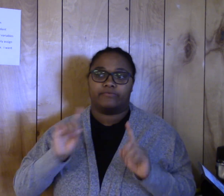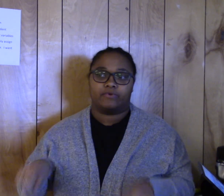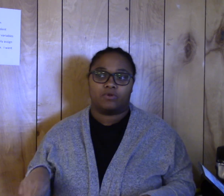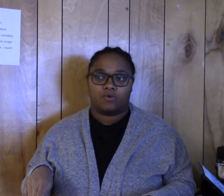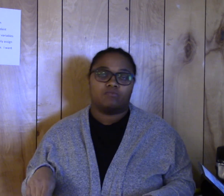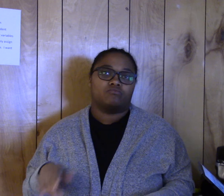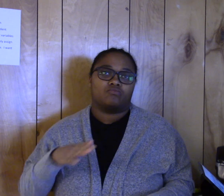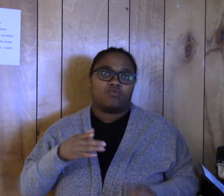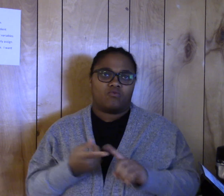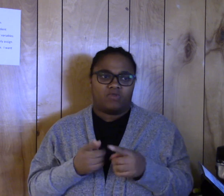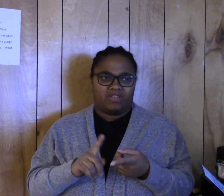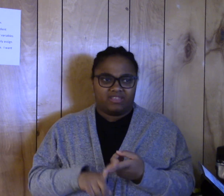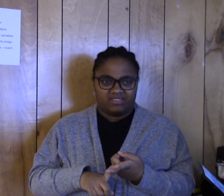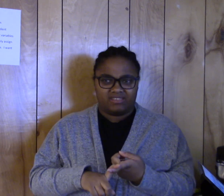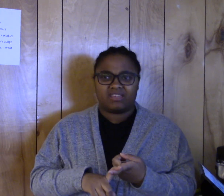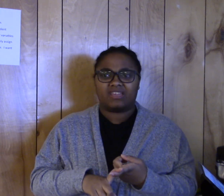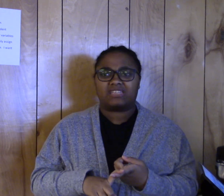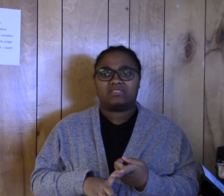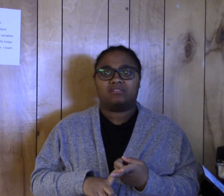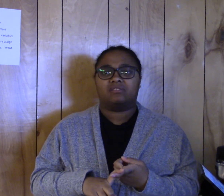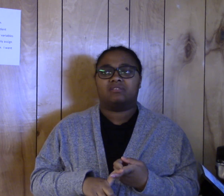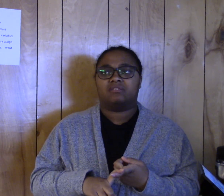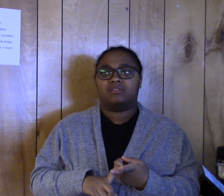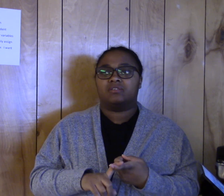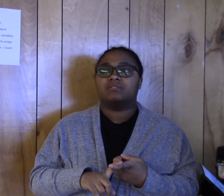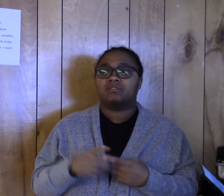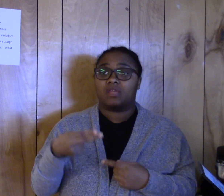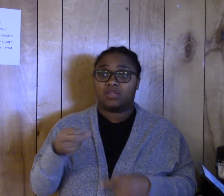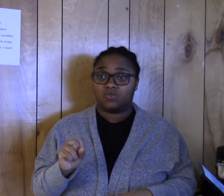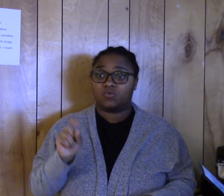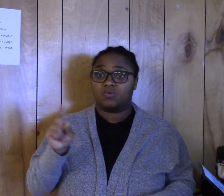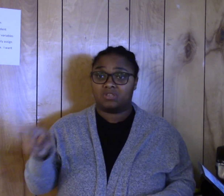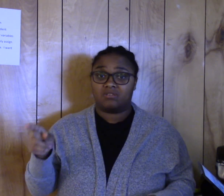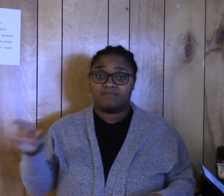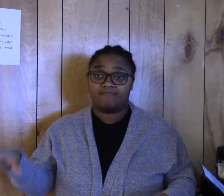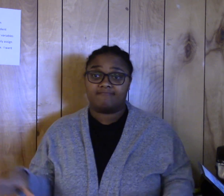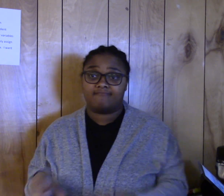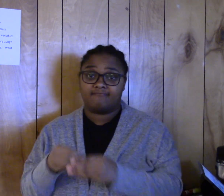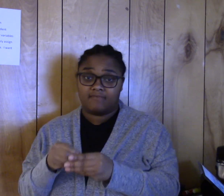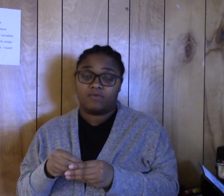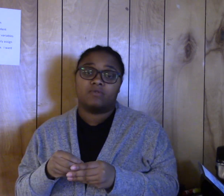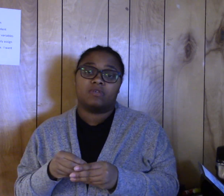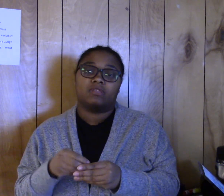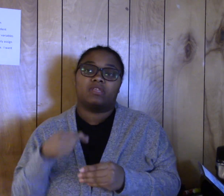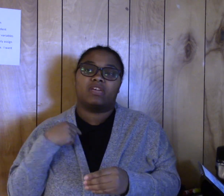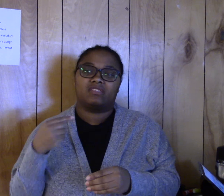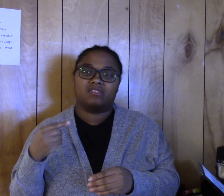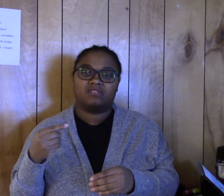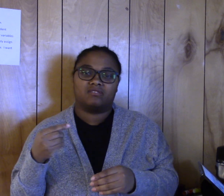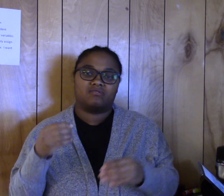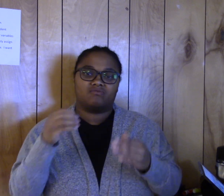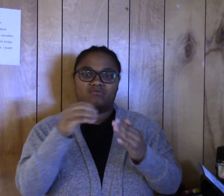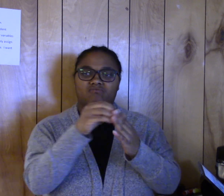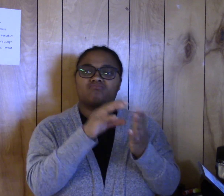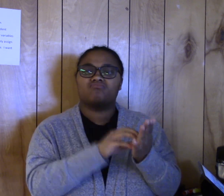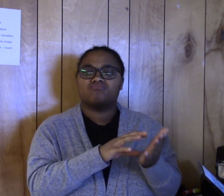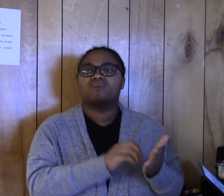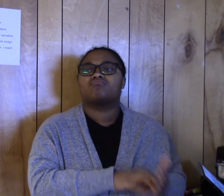They had to give directions to the church because nobody would have found it otherwise. Think backwoods, literally